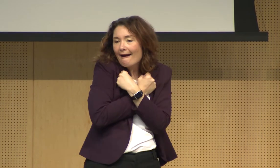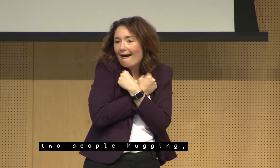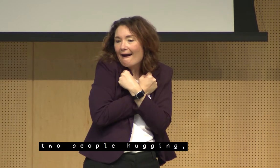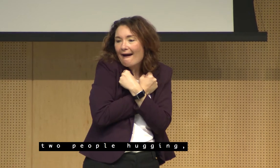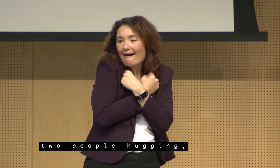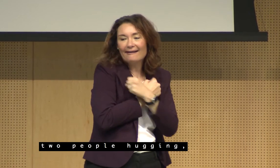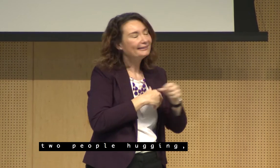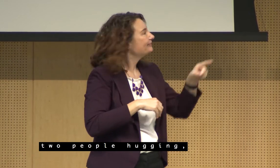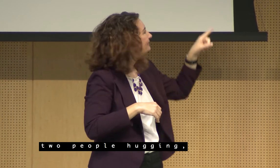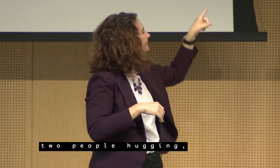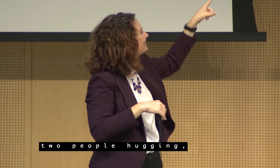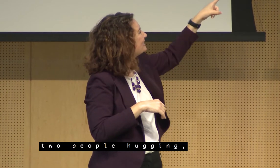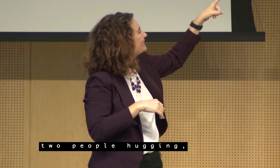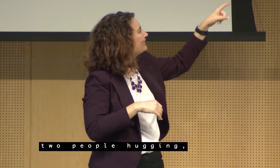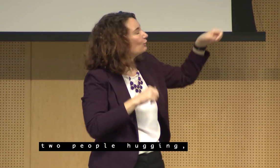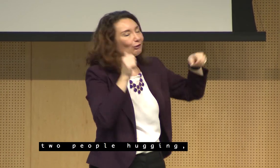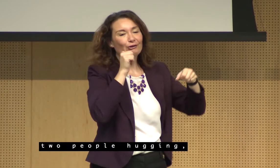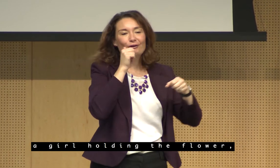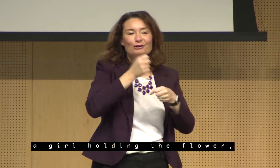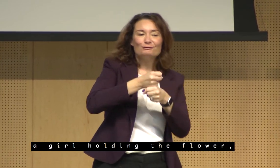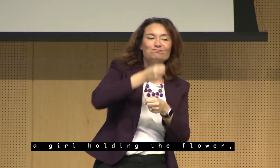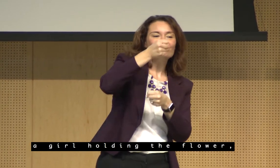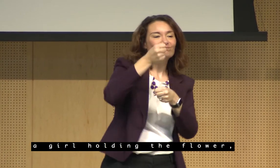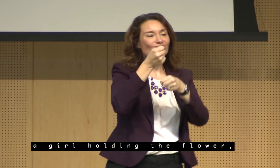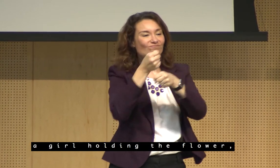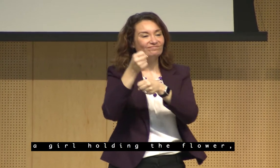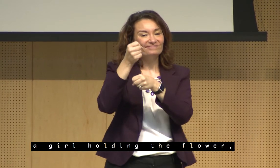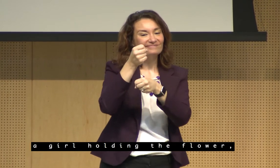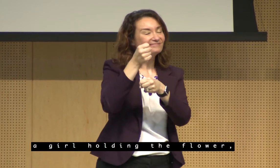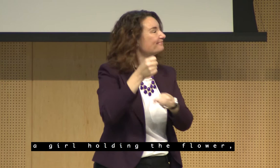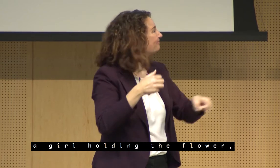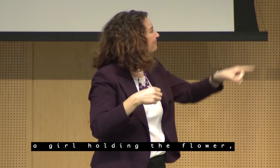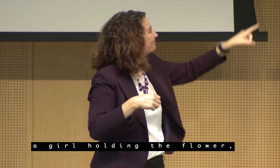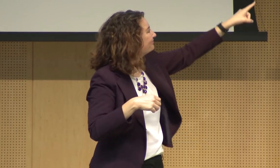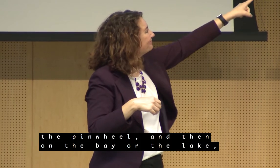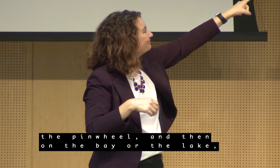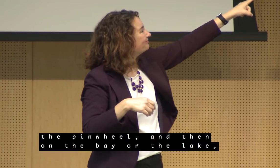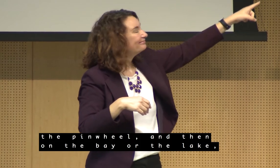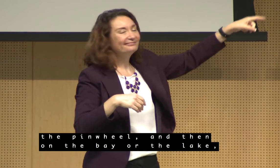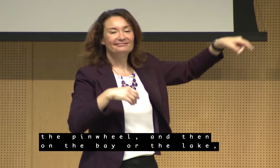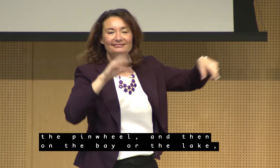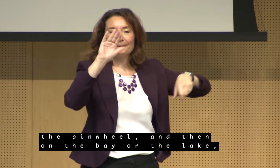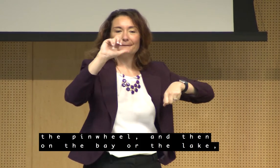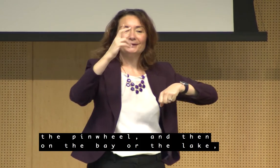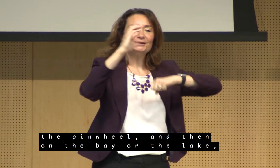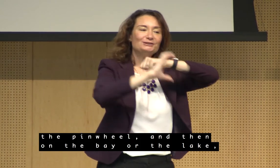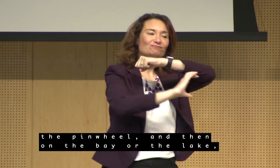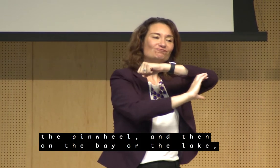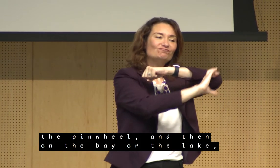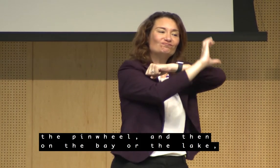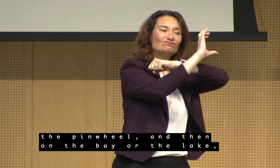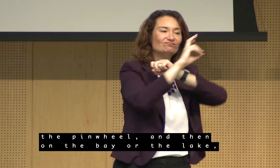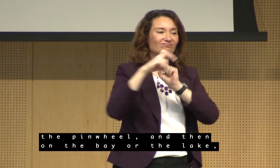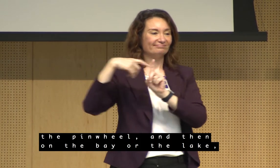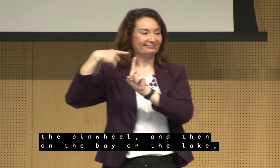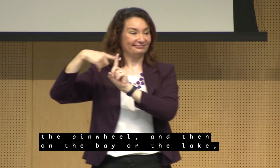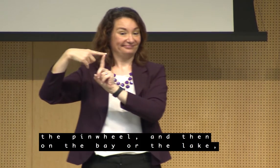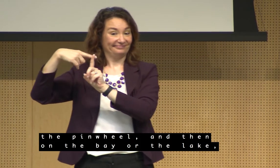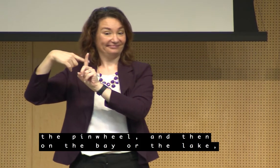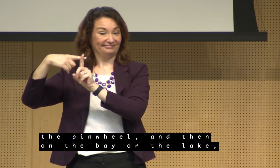people hugging, a girl holding the flower, the pinwheel, and then on the bay or the